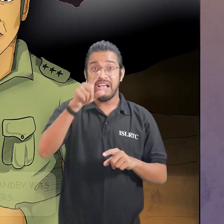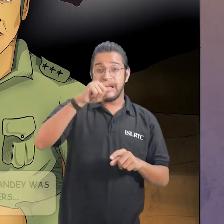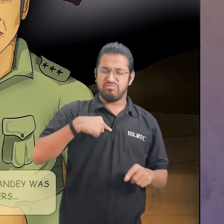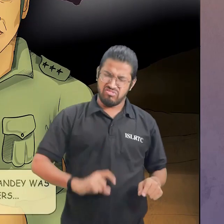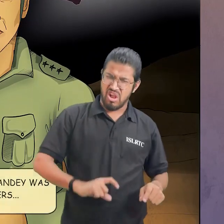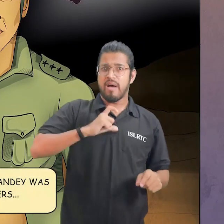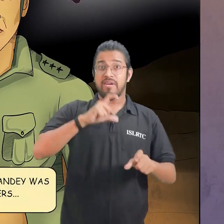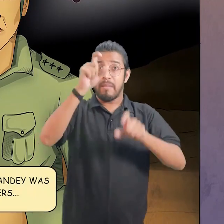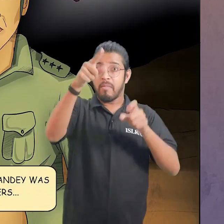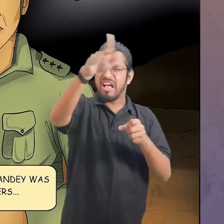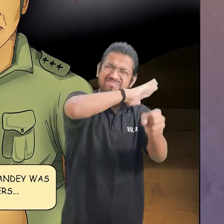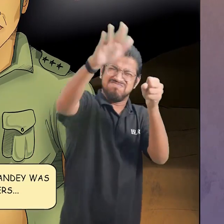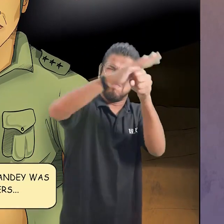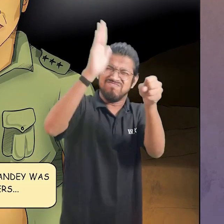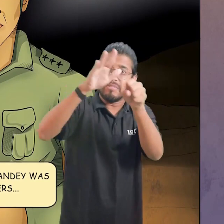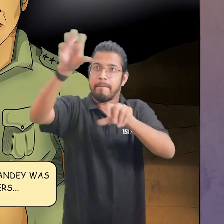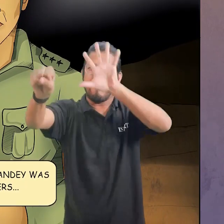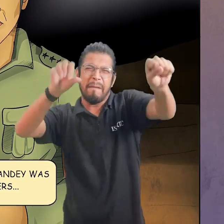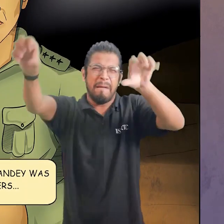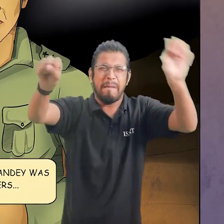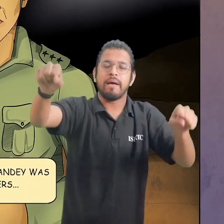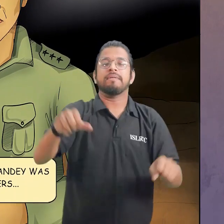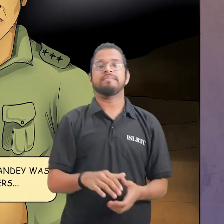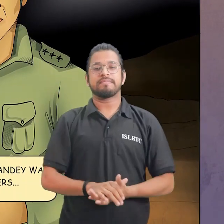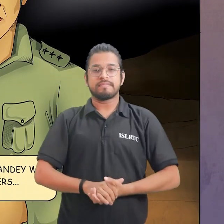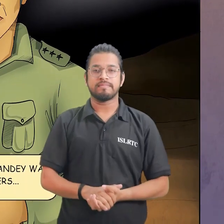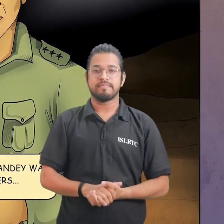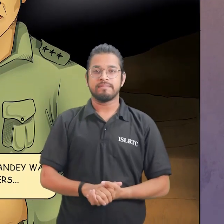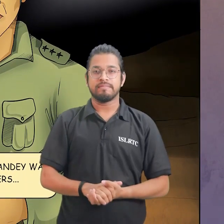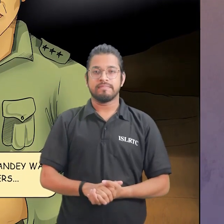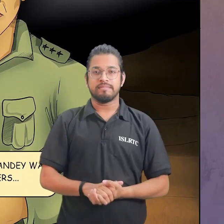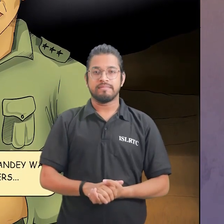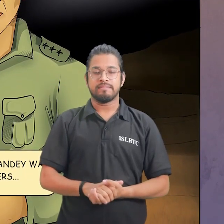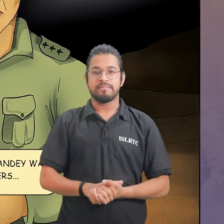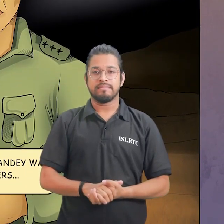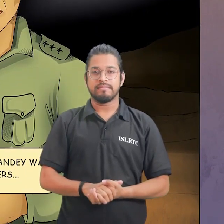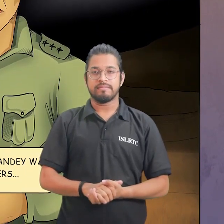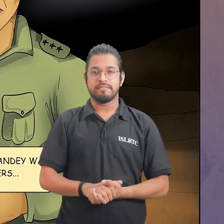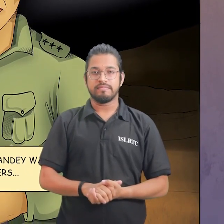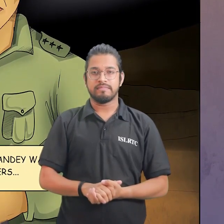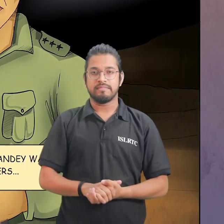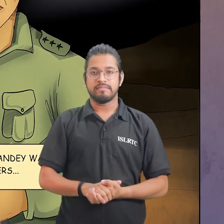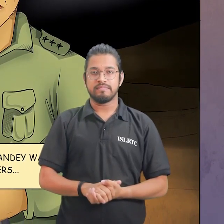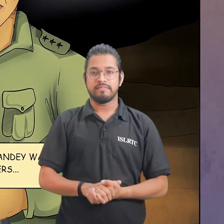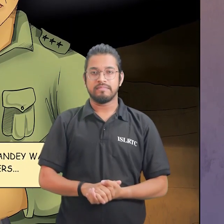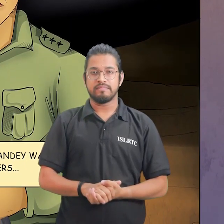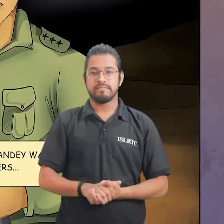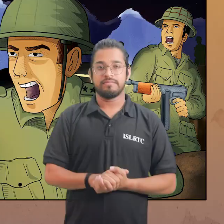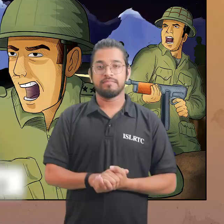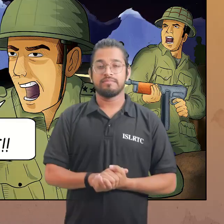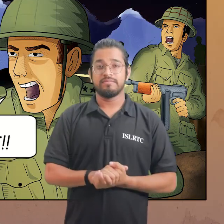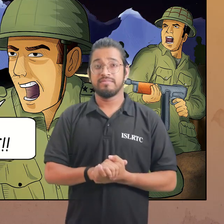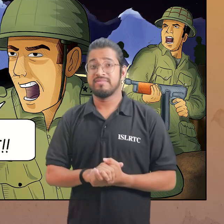mountains. Despite all these odds, Captain Manoj Pandey was fully determined to capture these